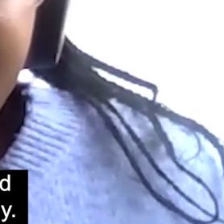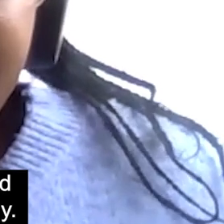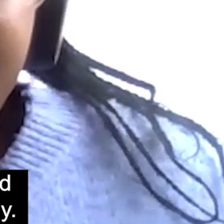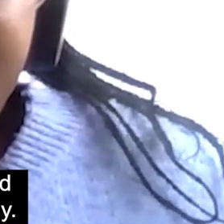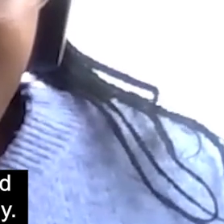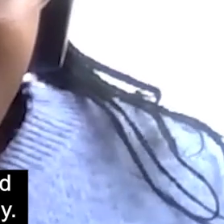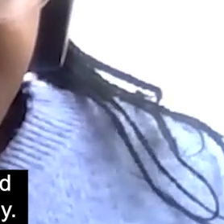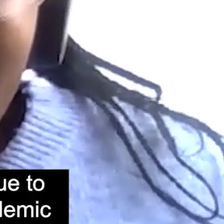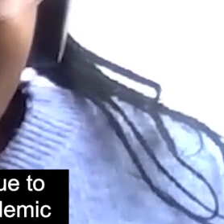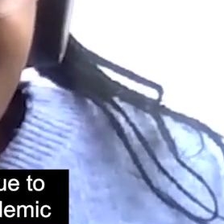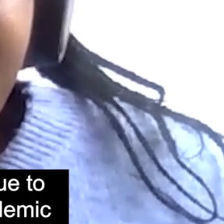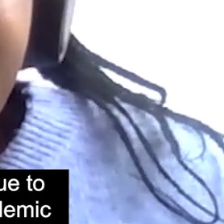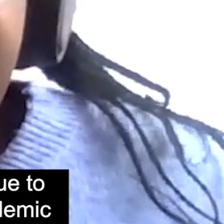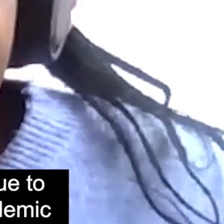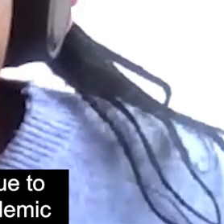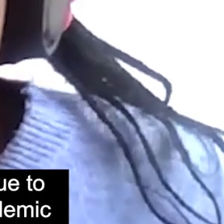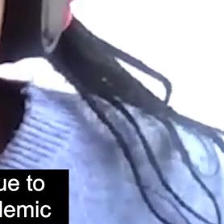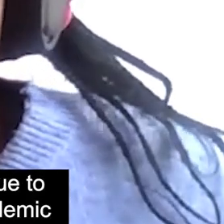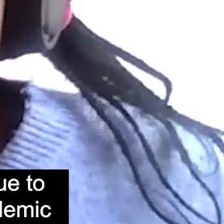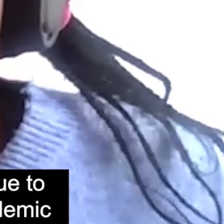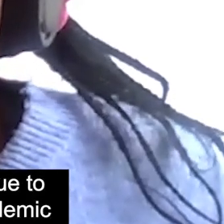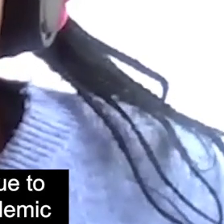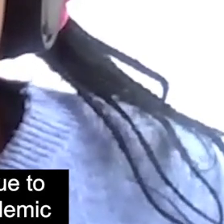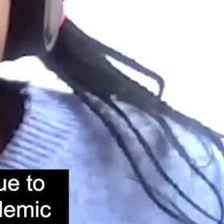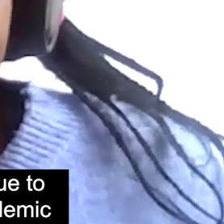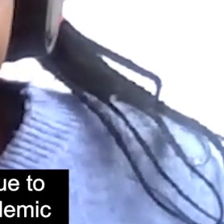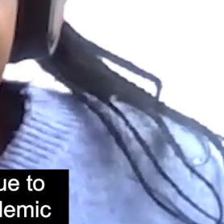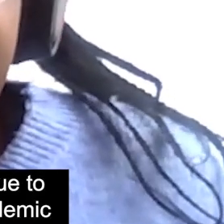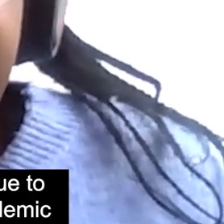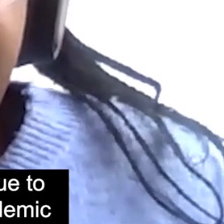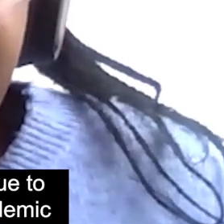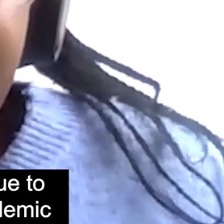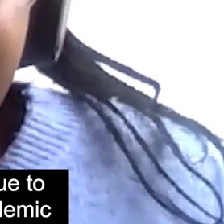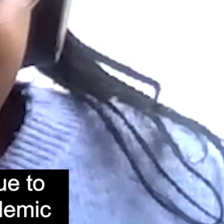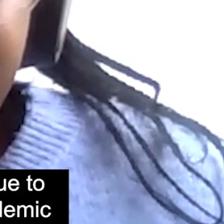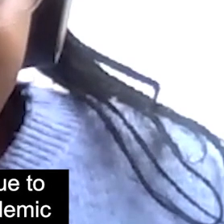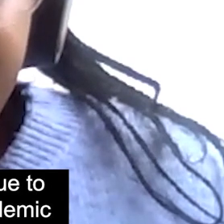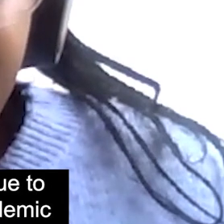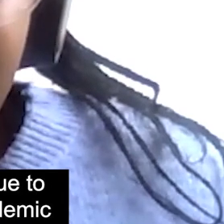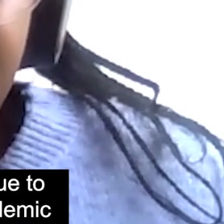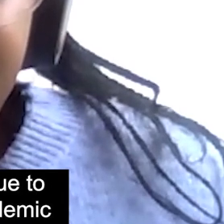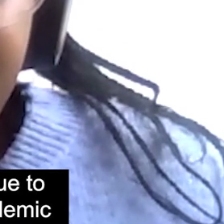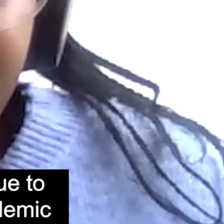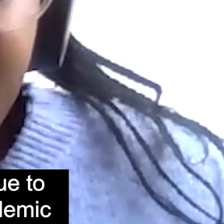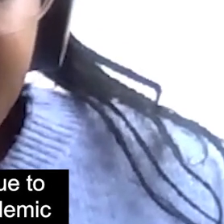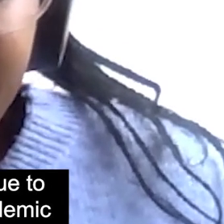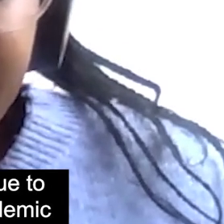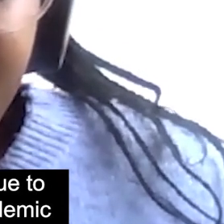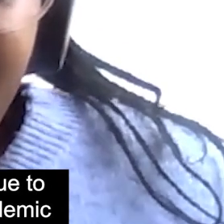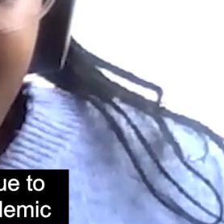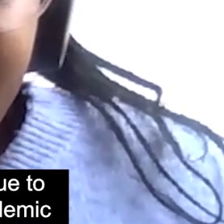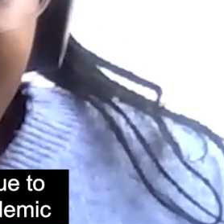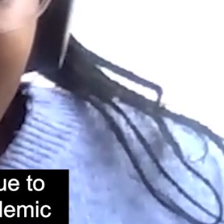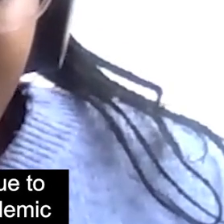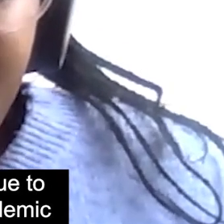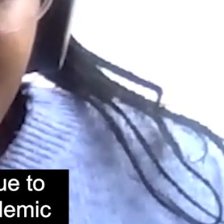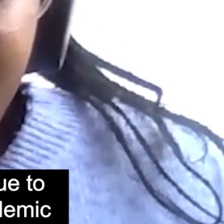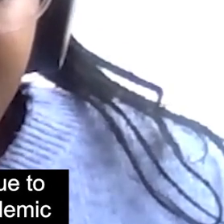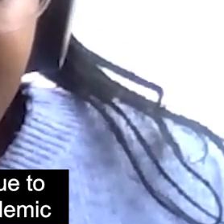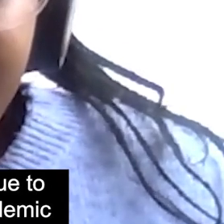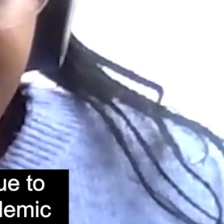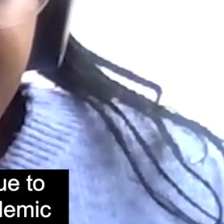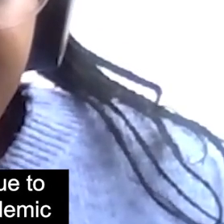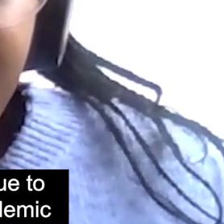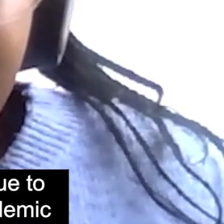socially. I was excluded from certain school trips due to accessibility, and there